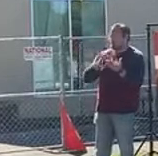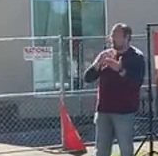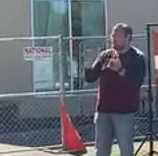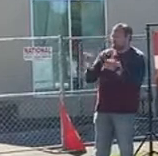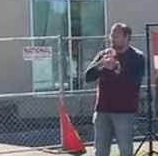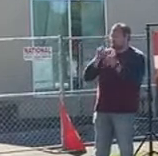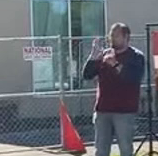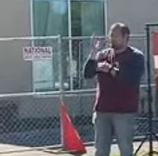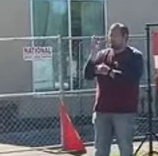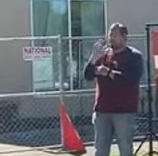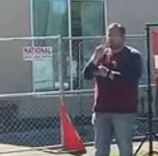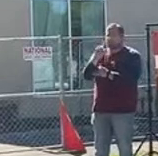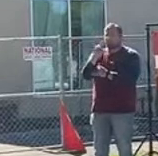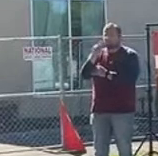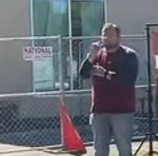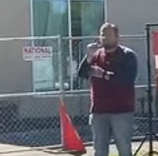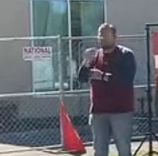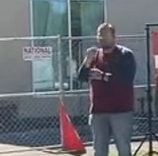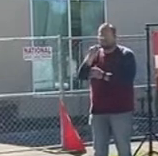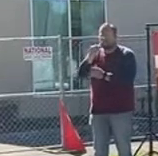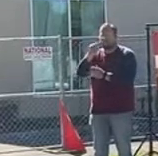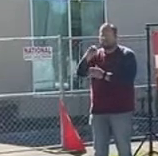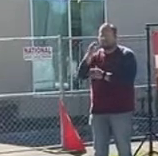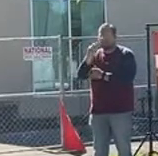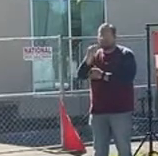Salem Councilor Virginia Stapleton.